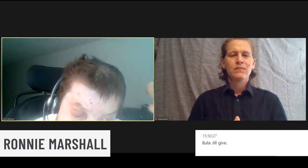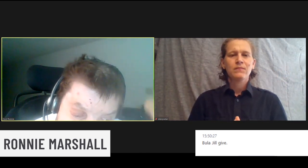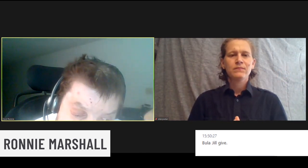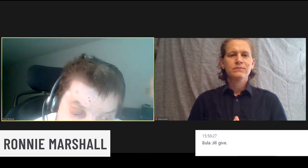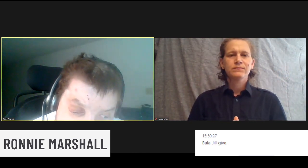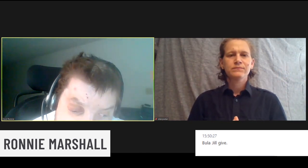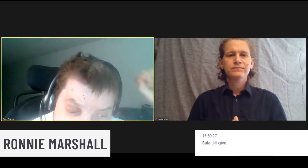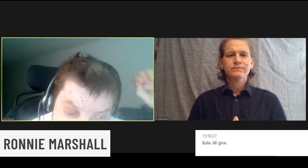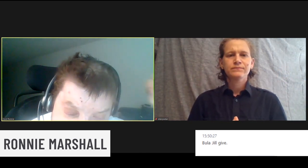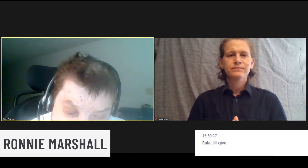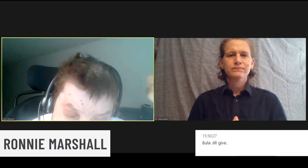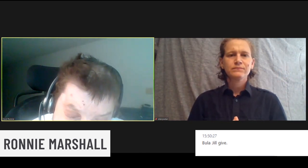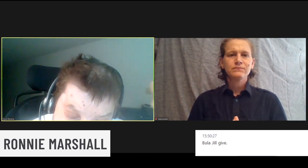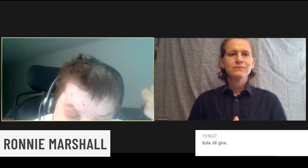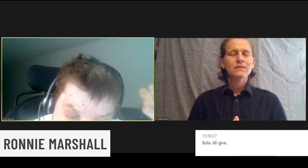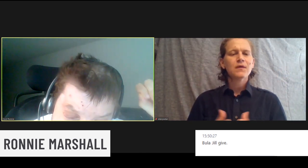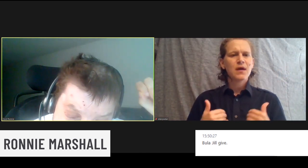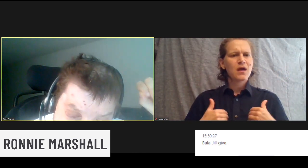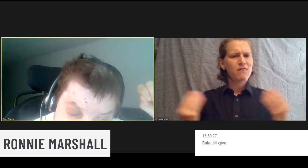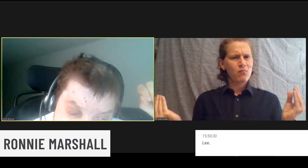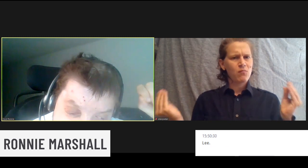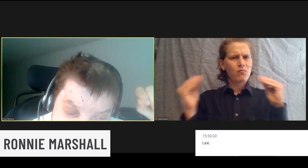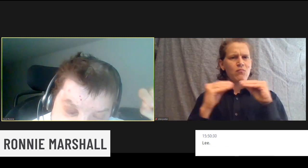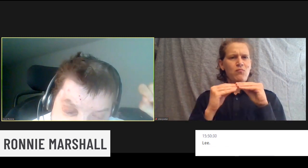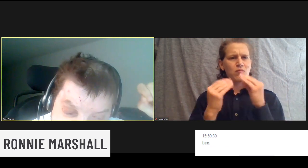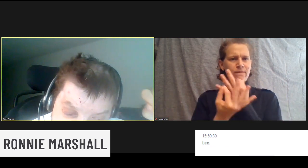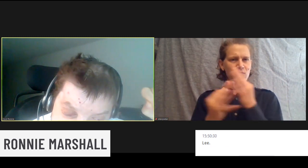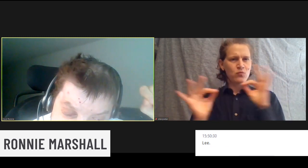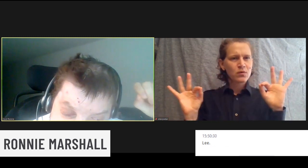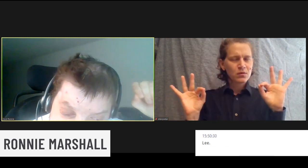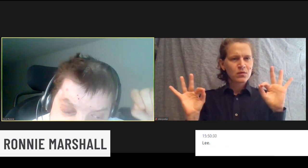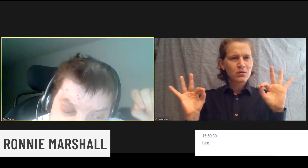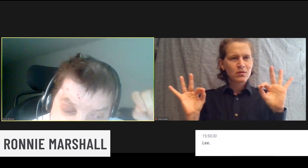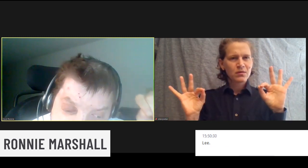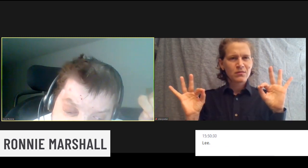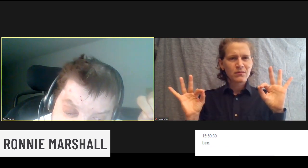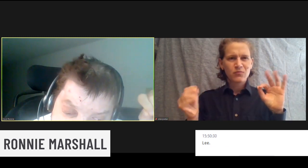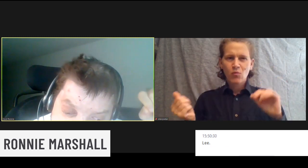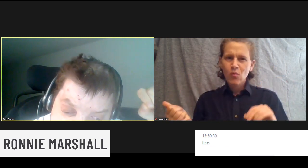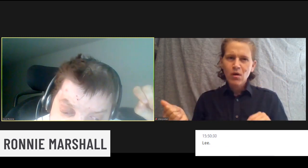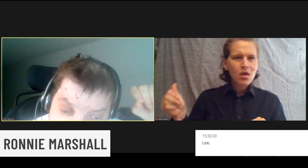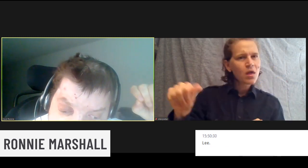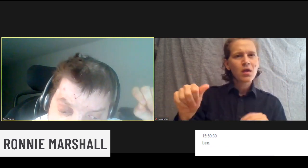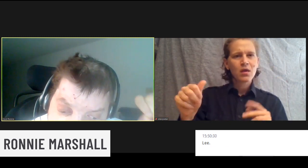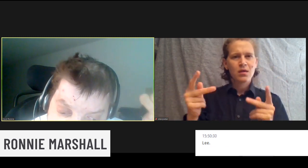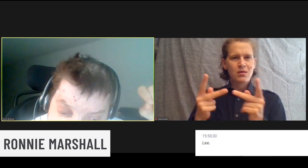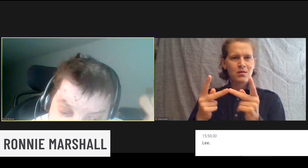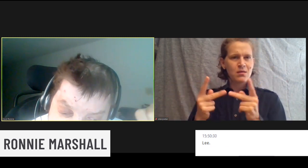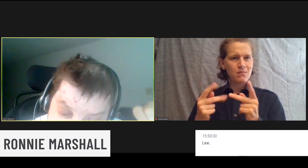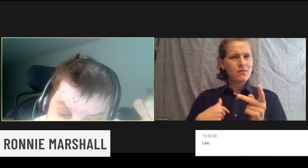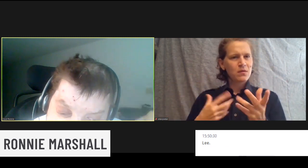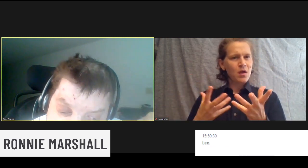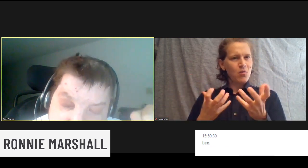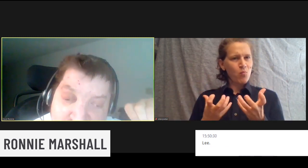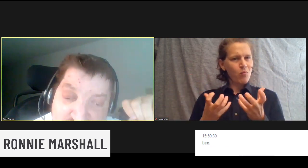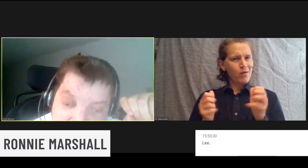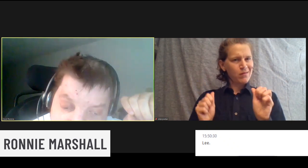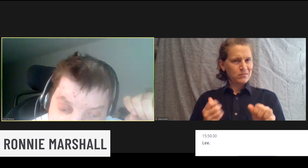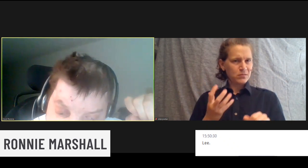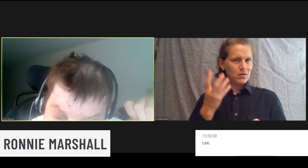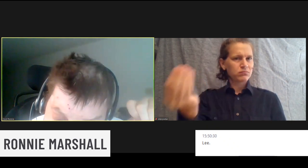me freedom to go almost anywhere I want to